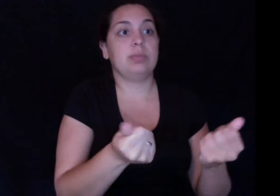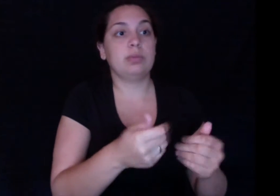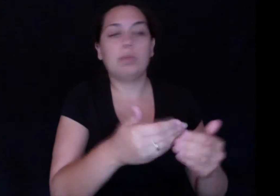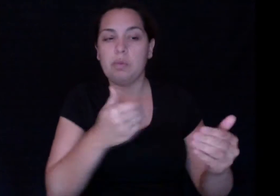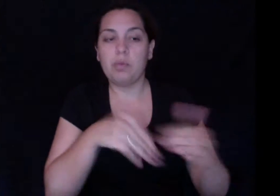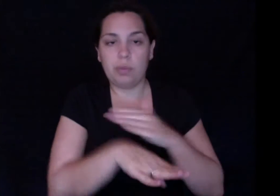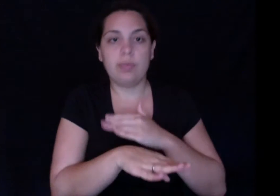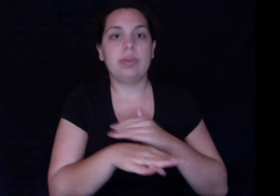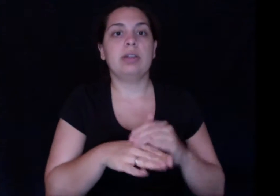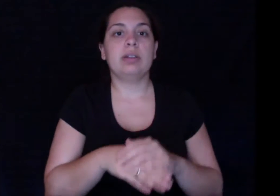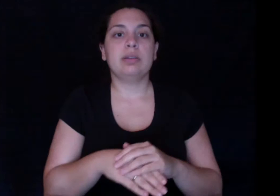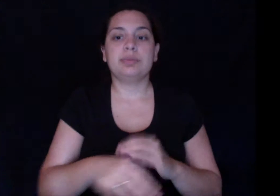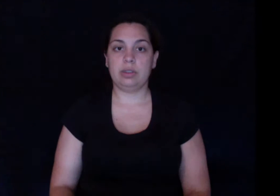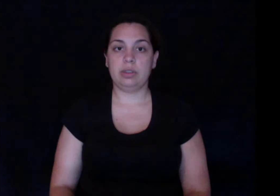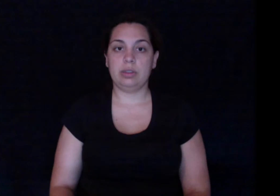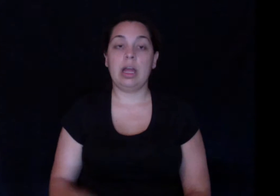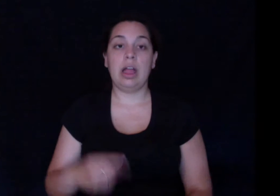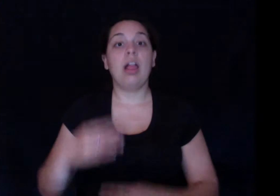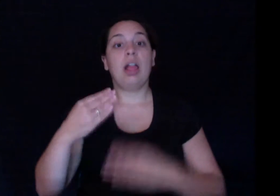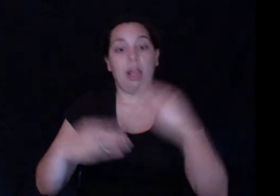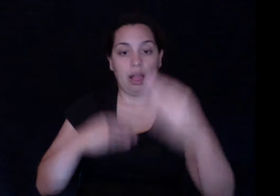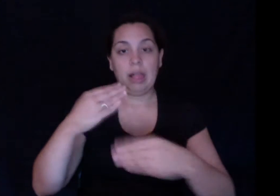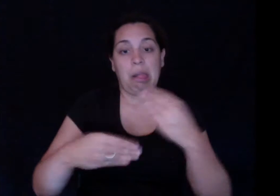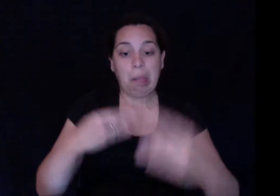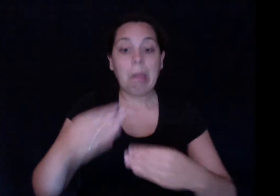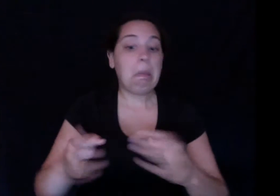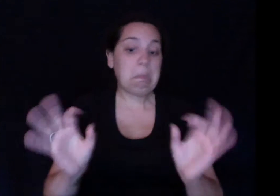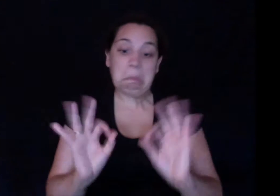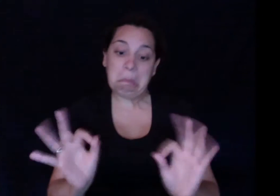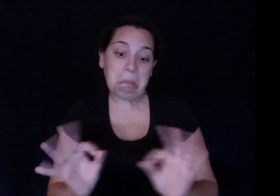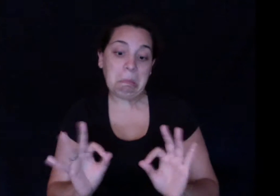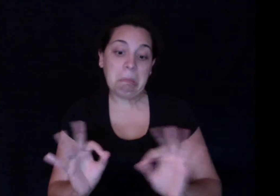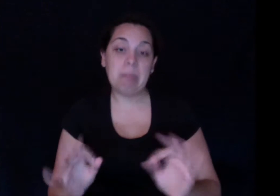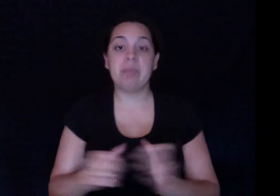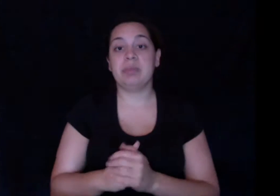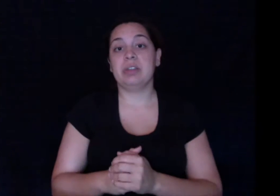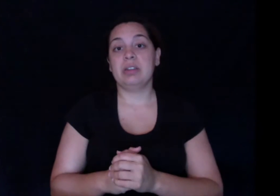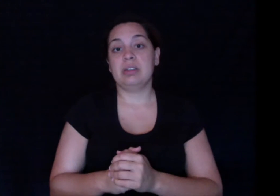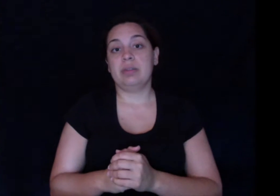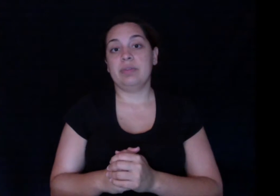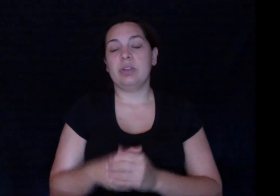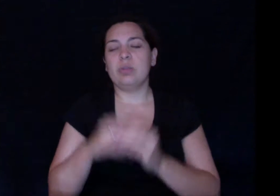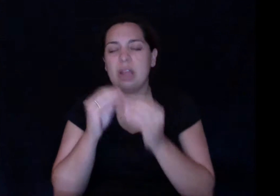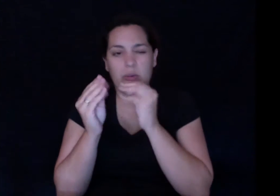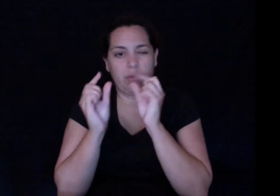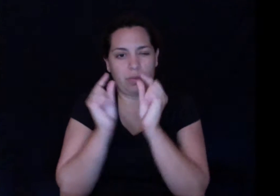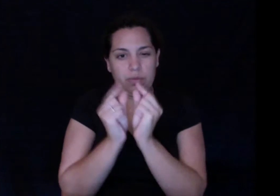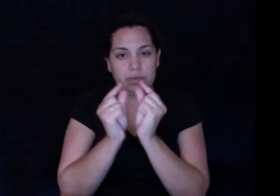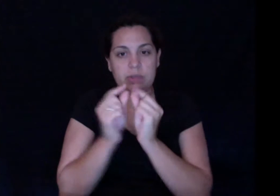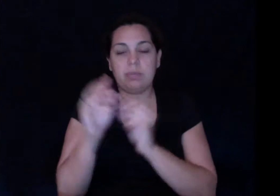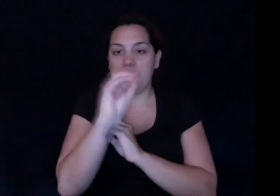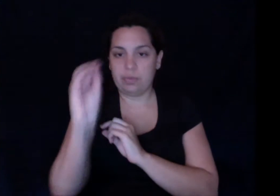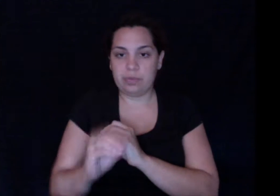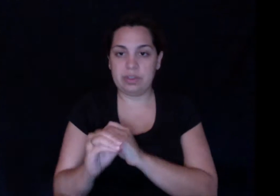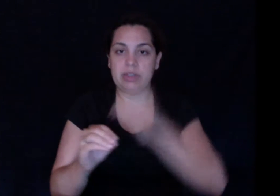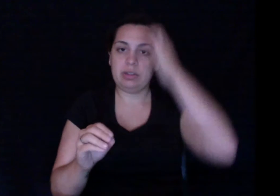time. He would go on holidays and still donate. He'd find places to donate. He is the most incredibly dedicated